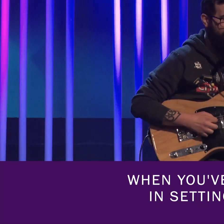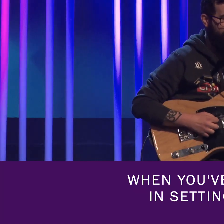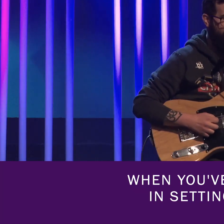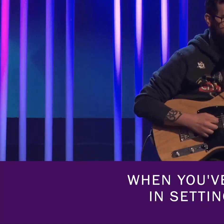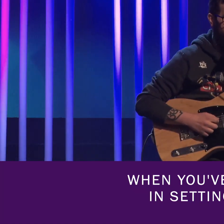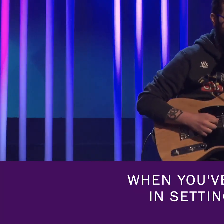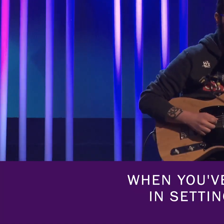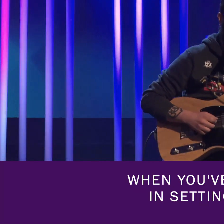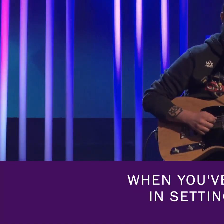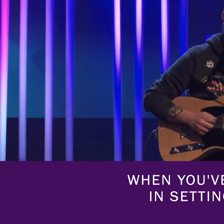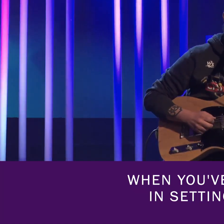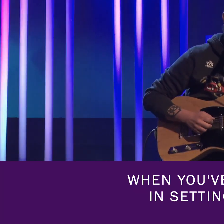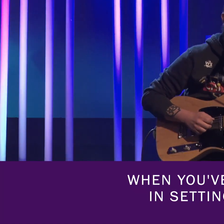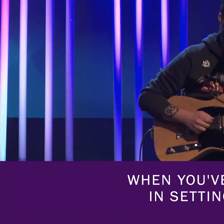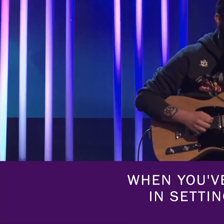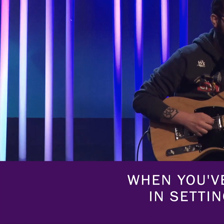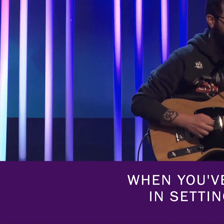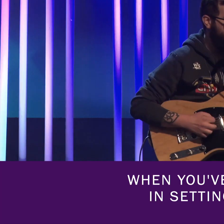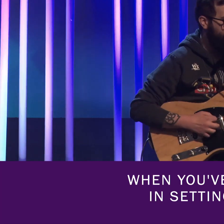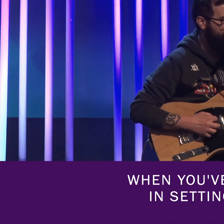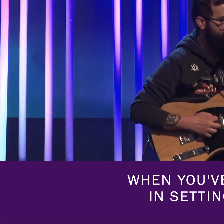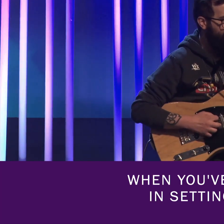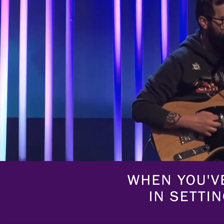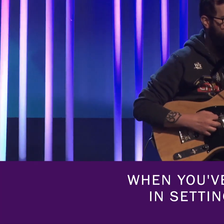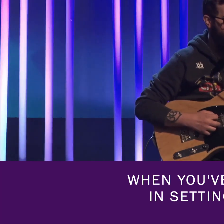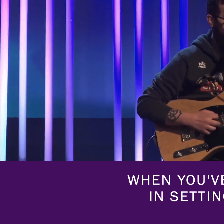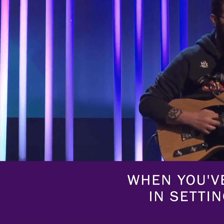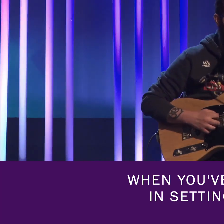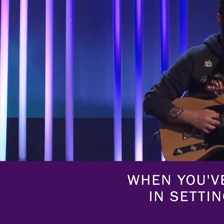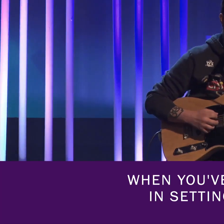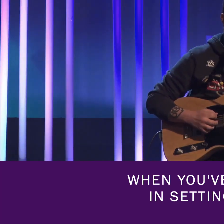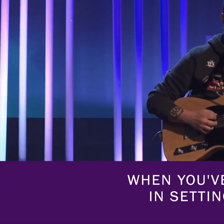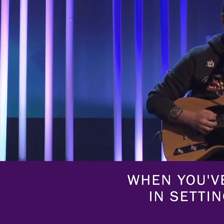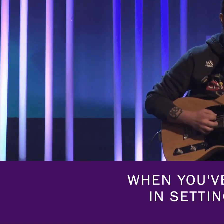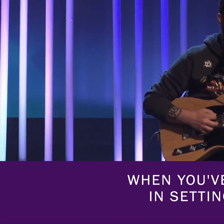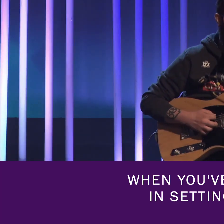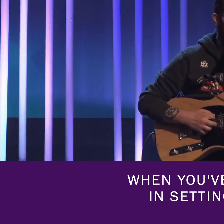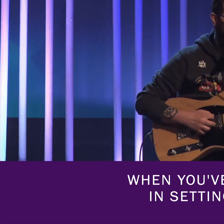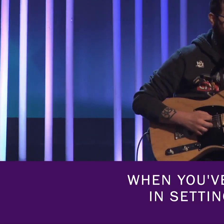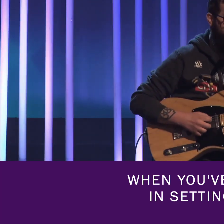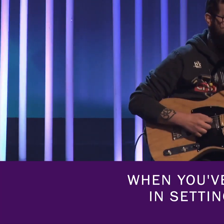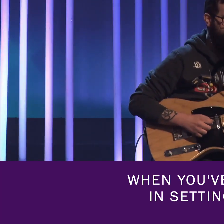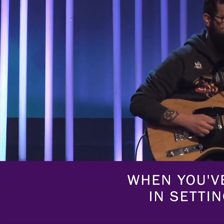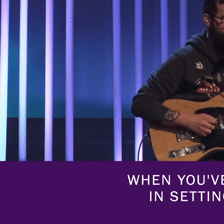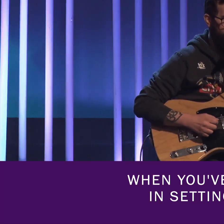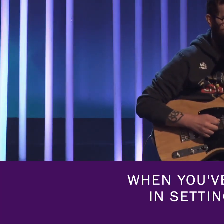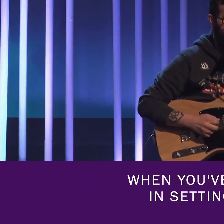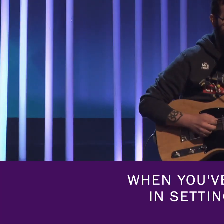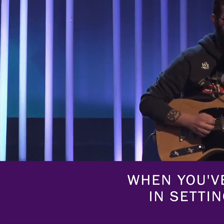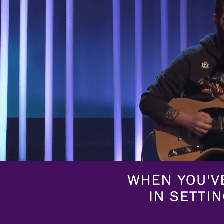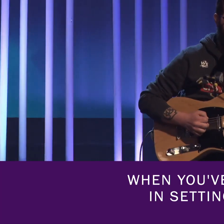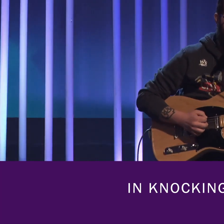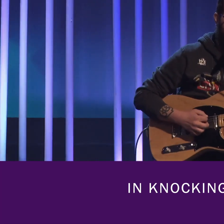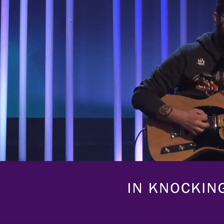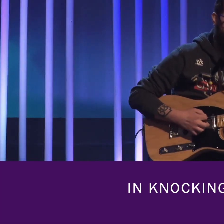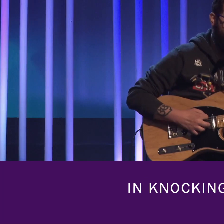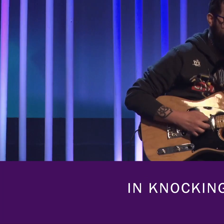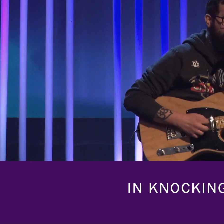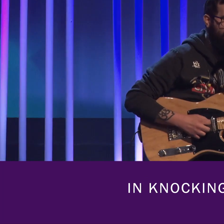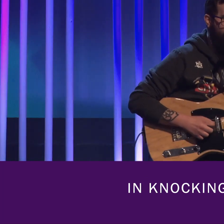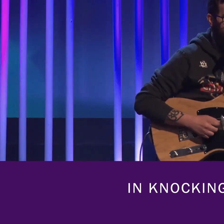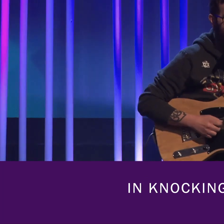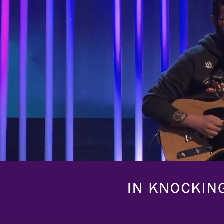had a hand in setting them up